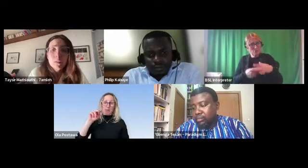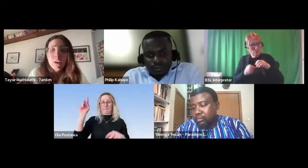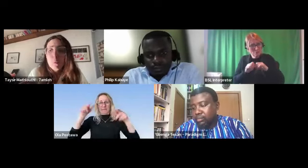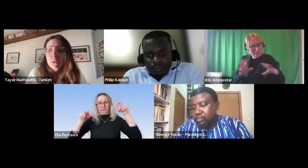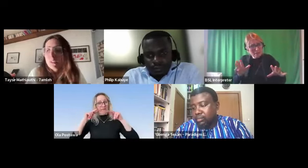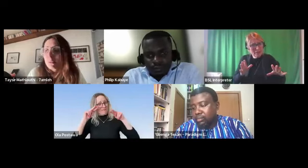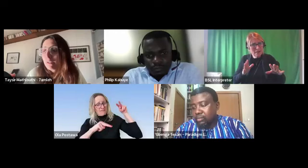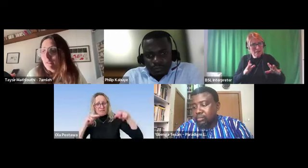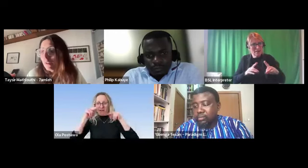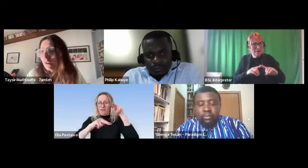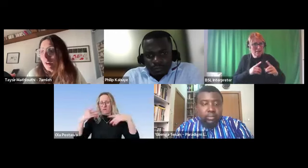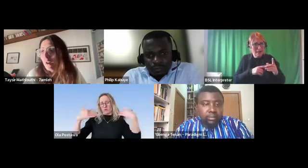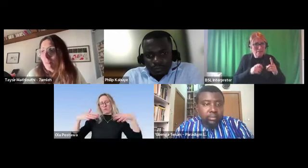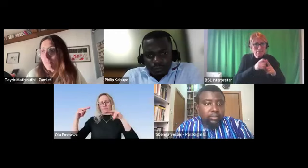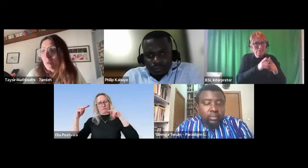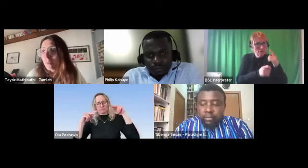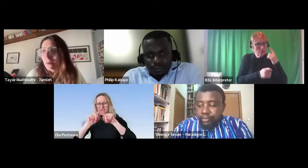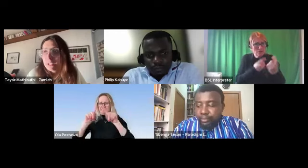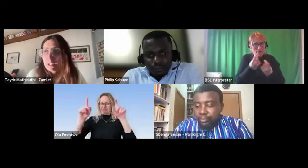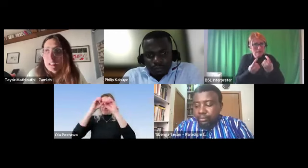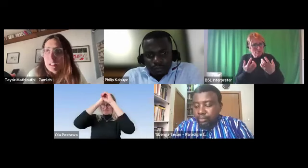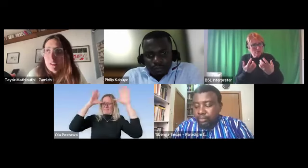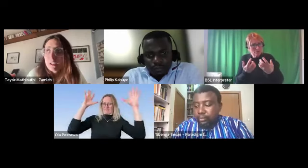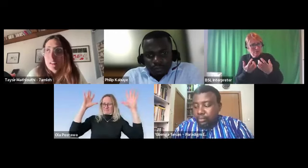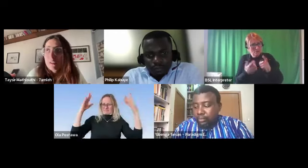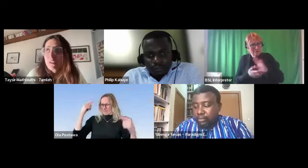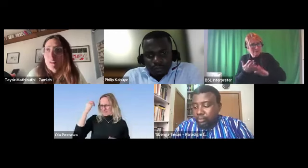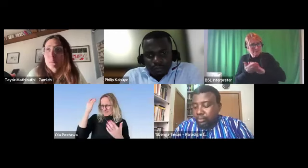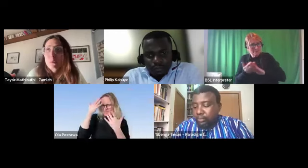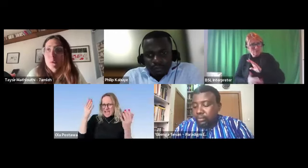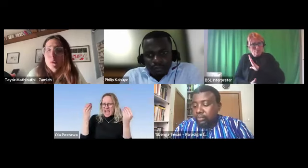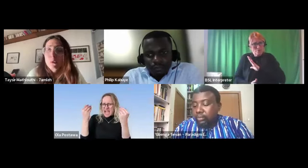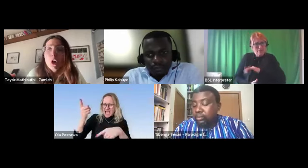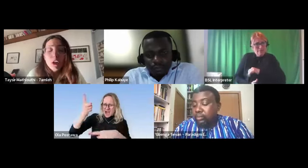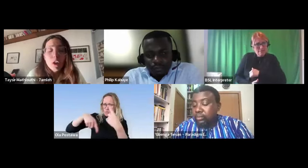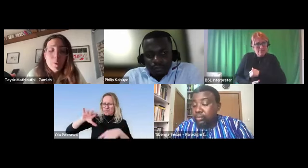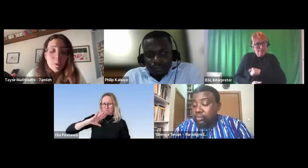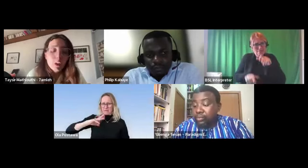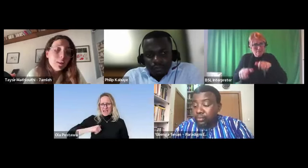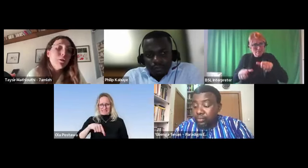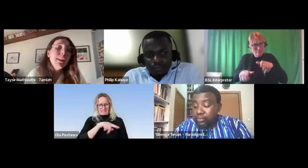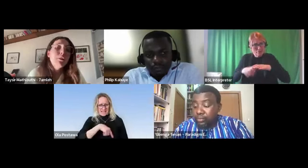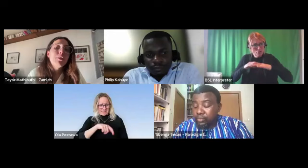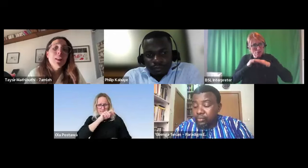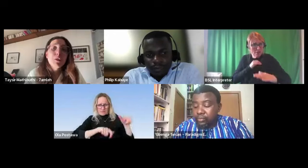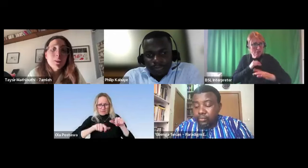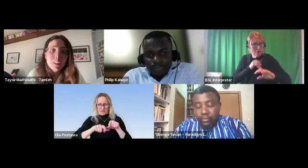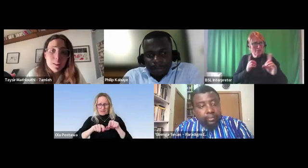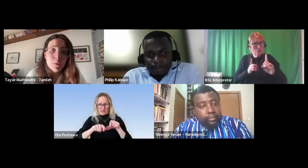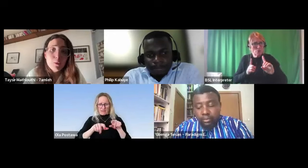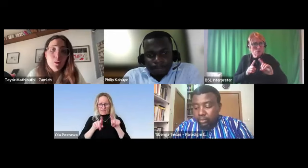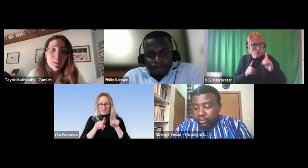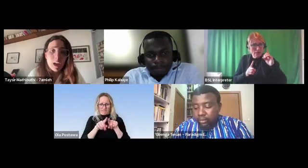think about what does it mean for the Palestinian civilians on the ground, but also content creators